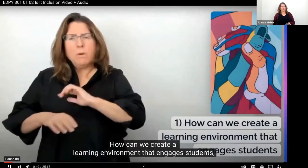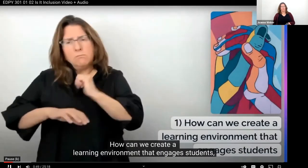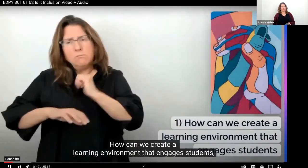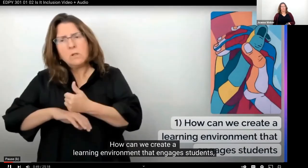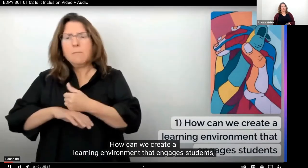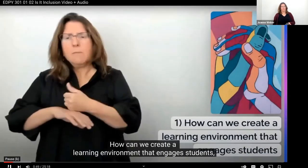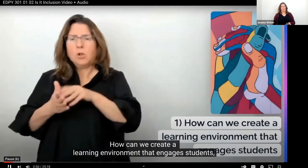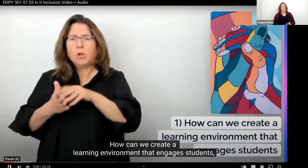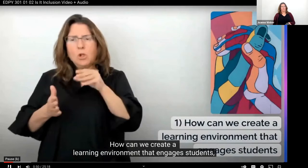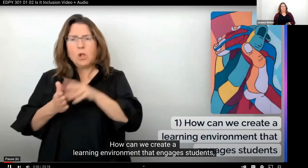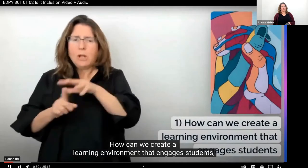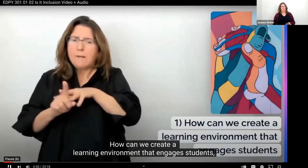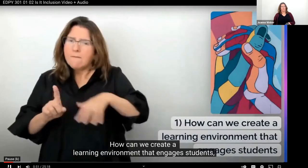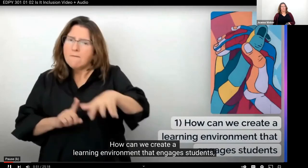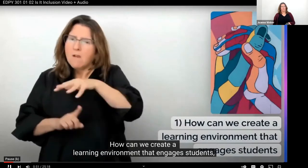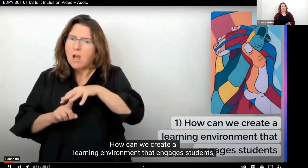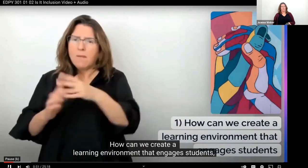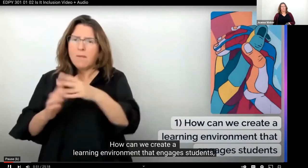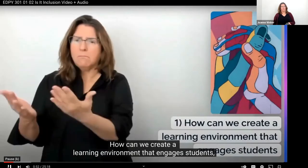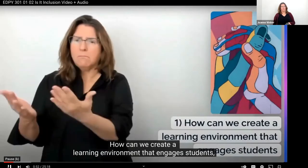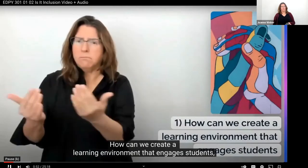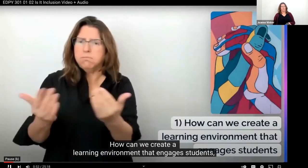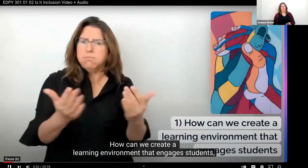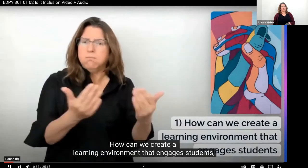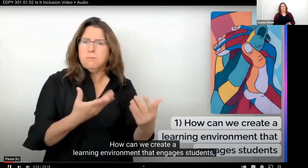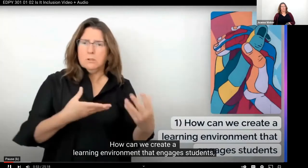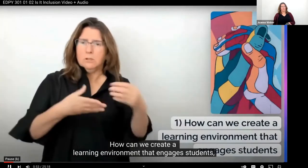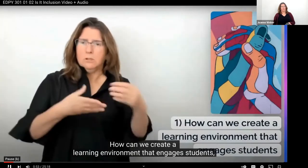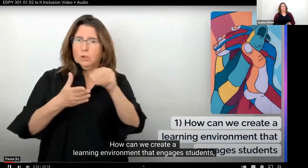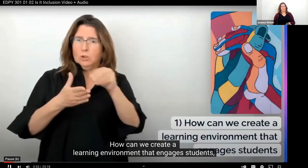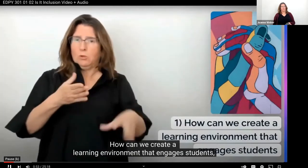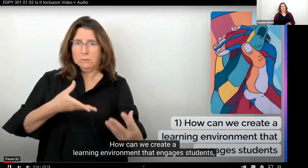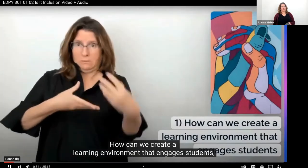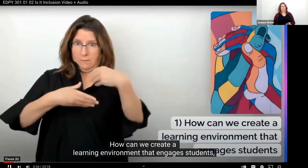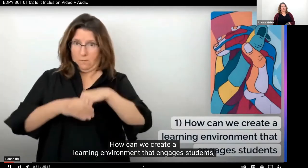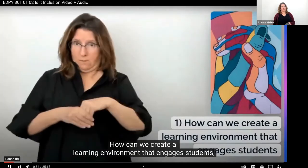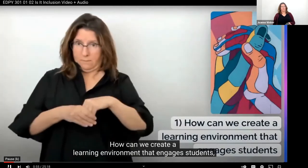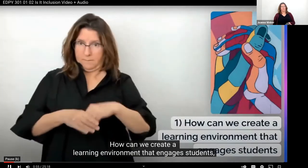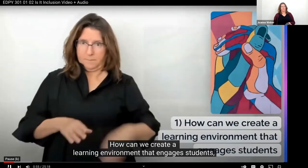how can we create a learning environment that engages students